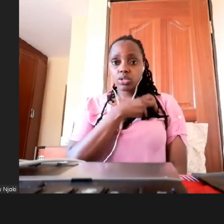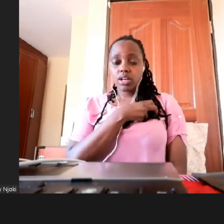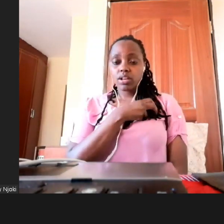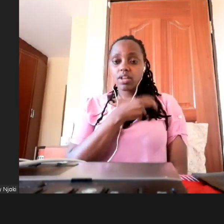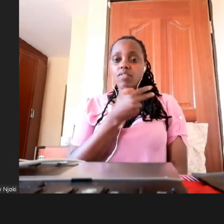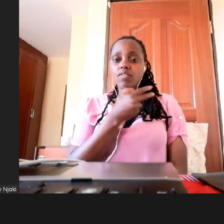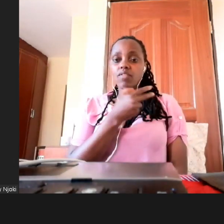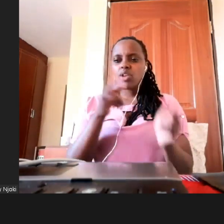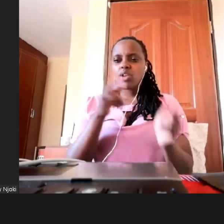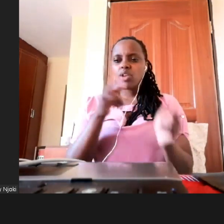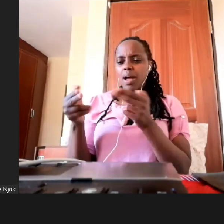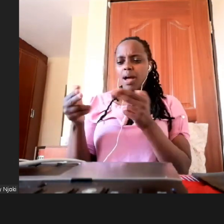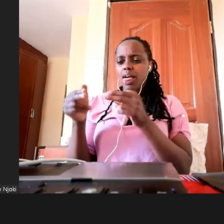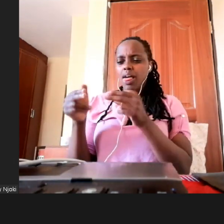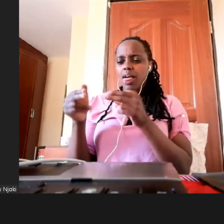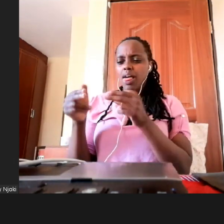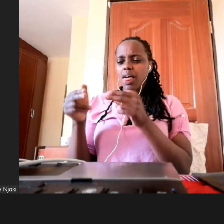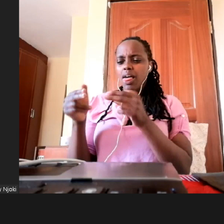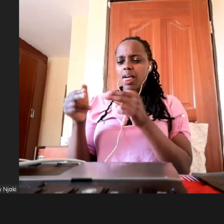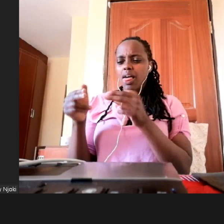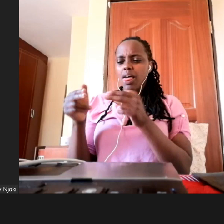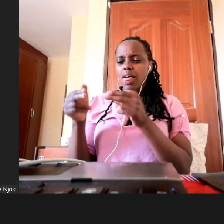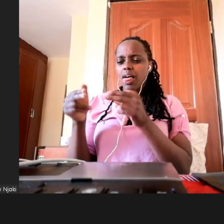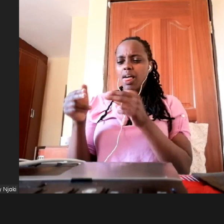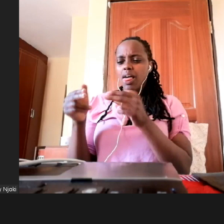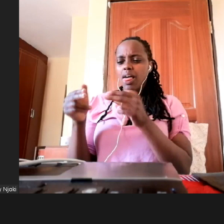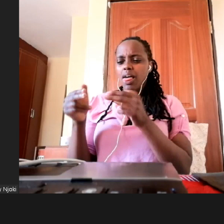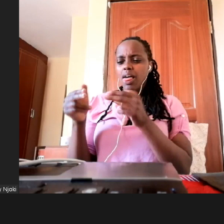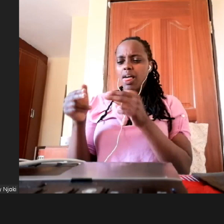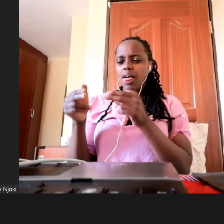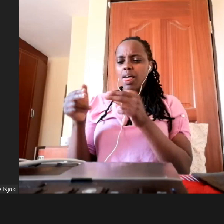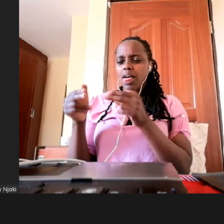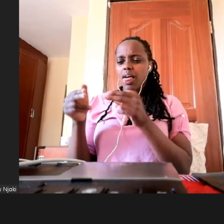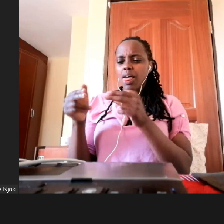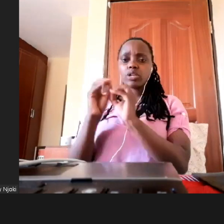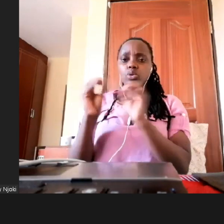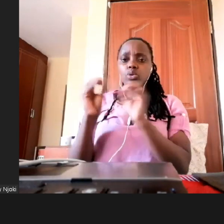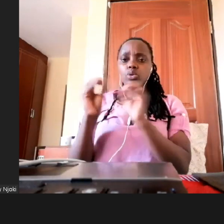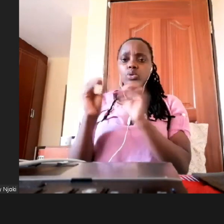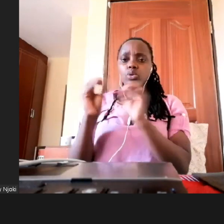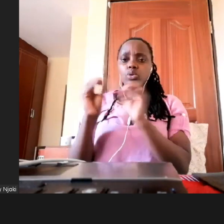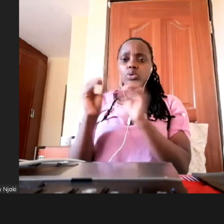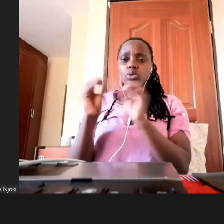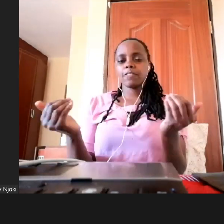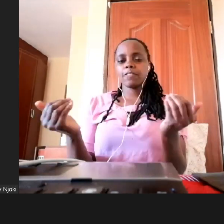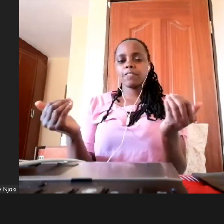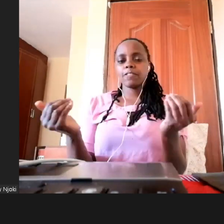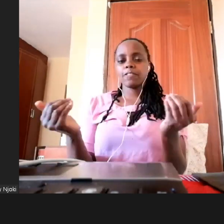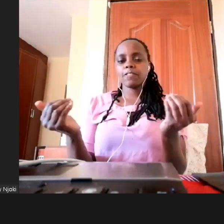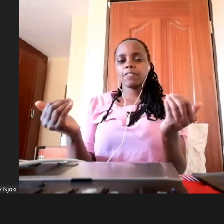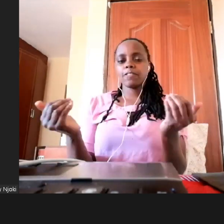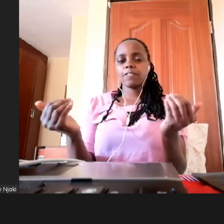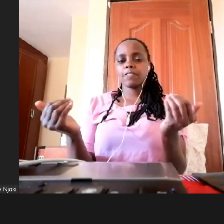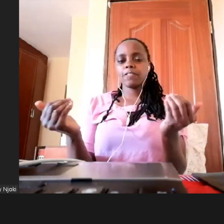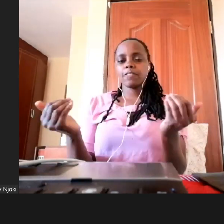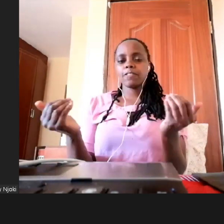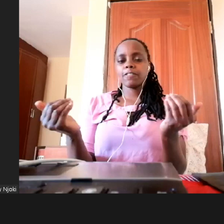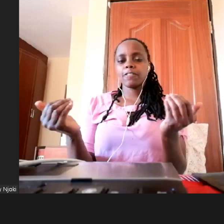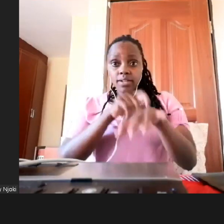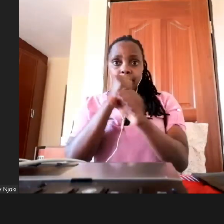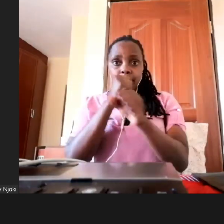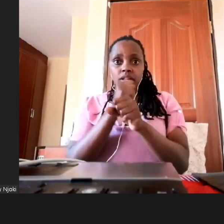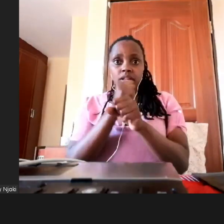Usually marginalized and left behind children. Reason being, when we did